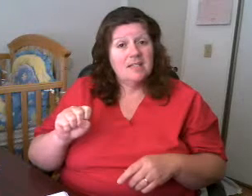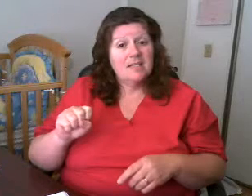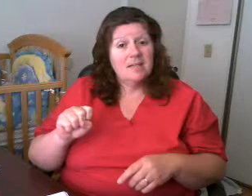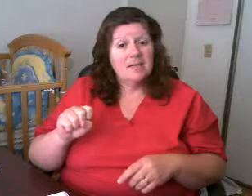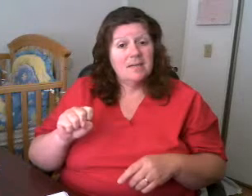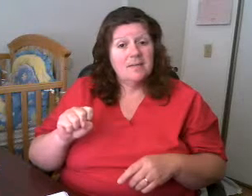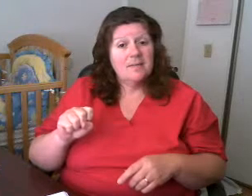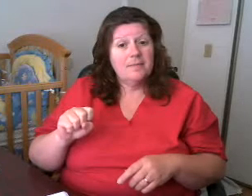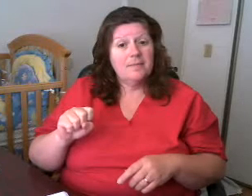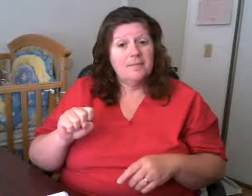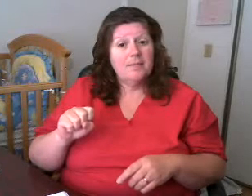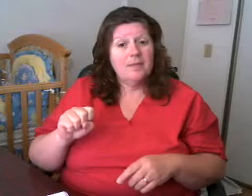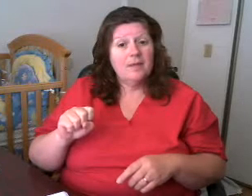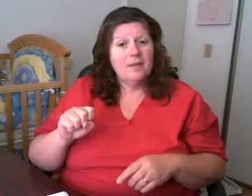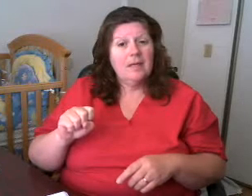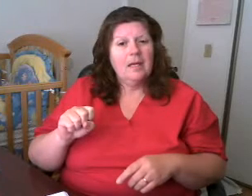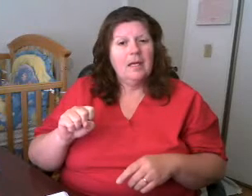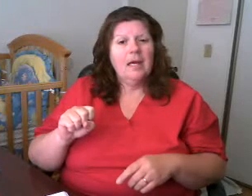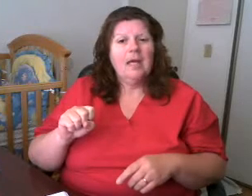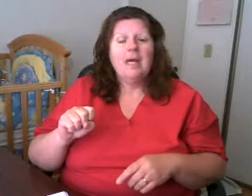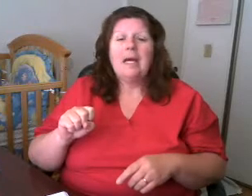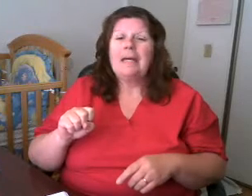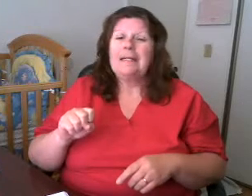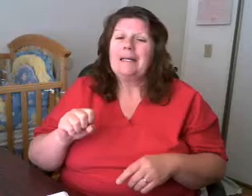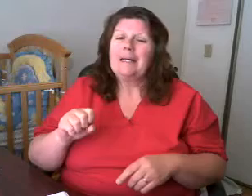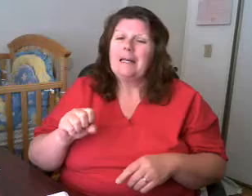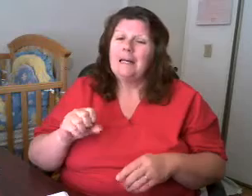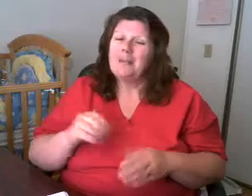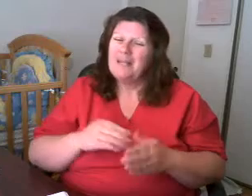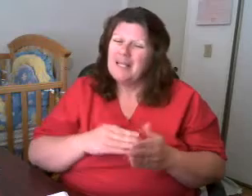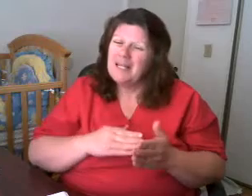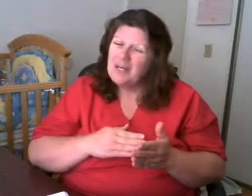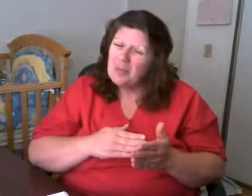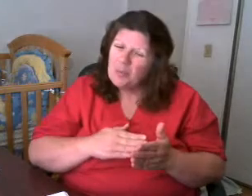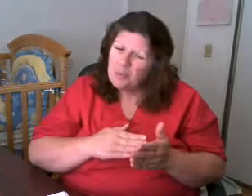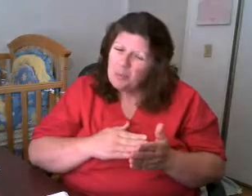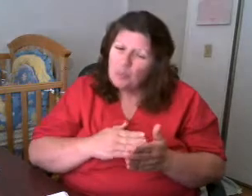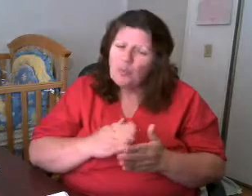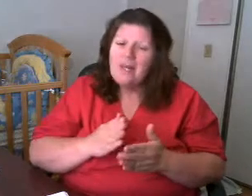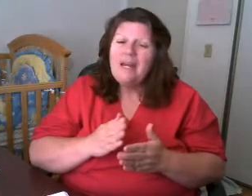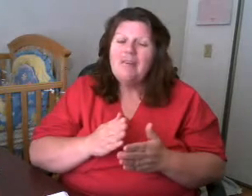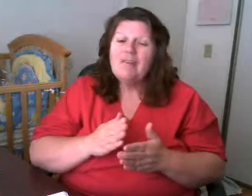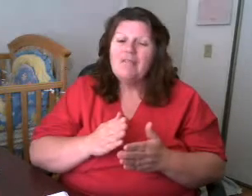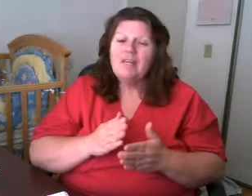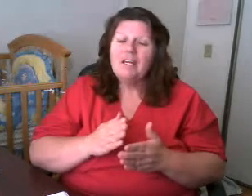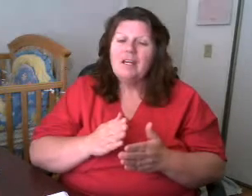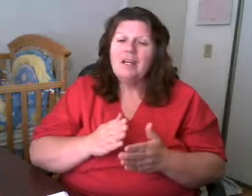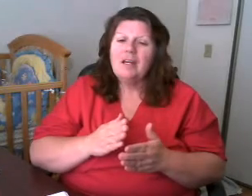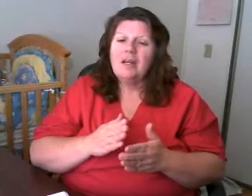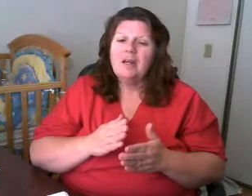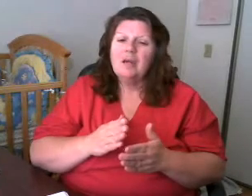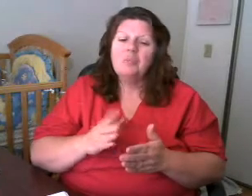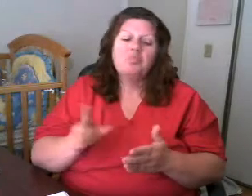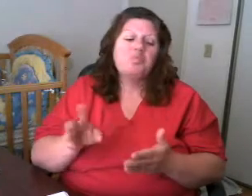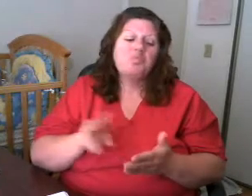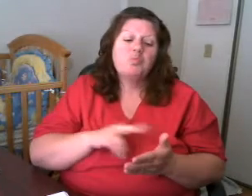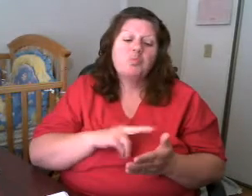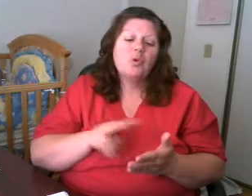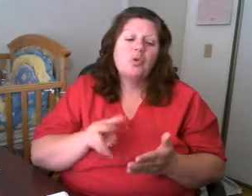areas. So I'm going to kind of briefly go over those. But again, you'll want to download that information from RID's